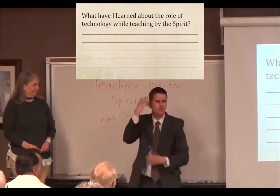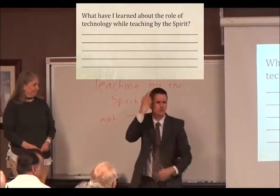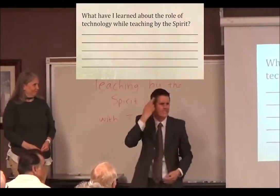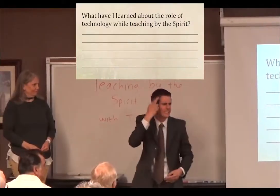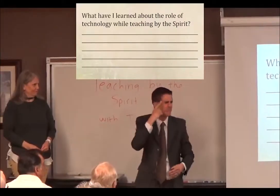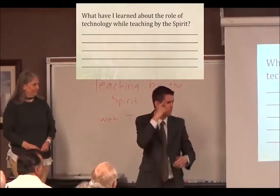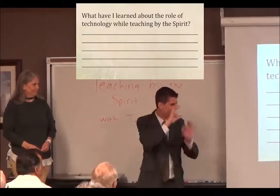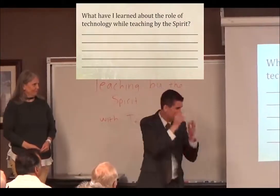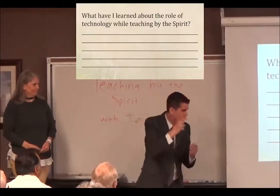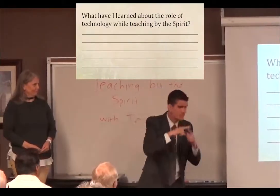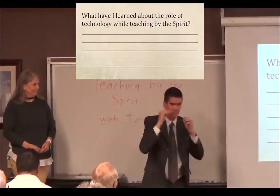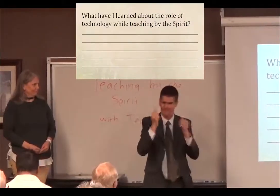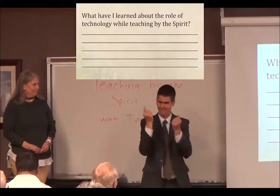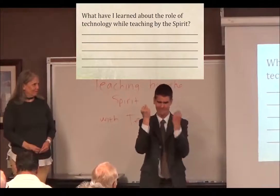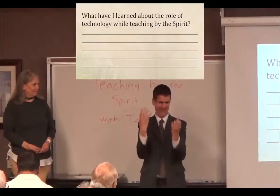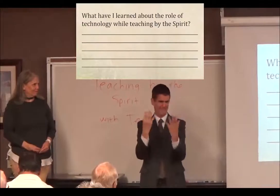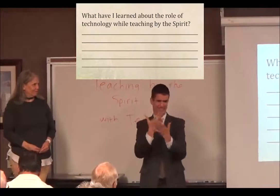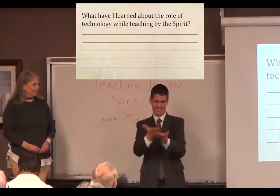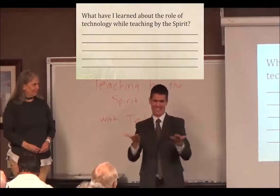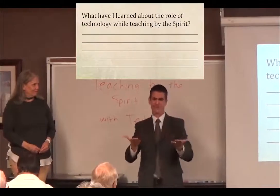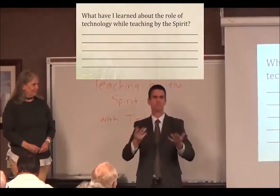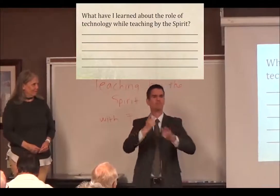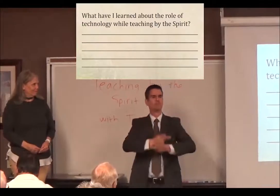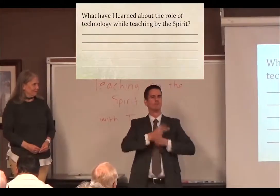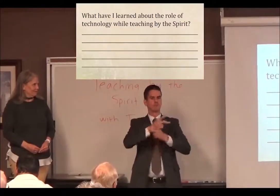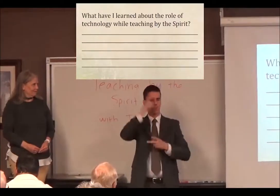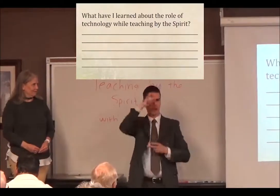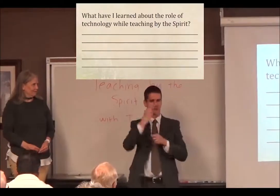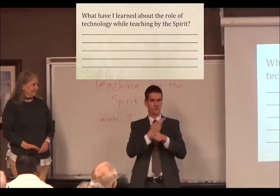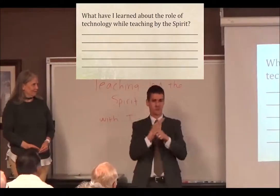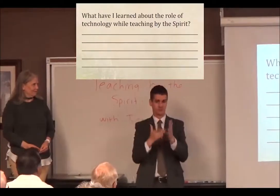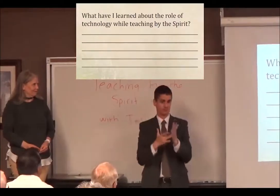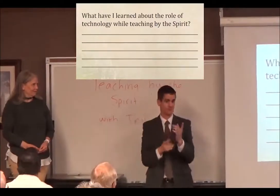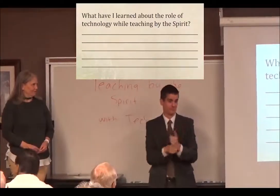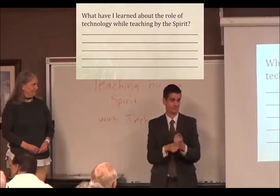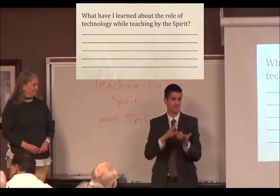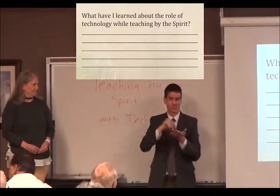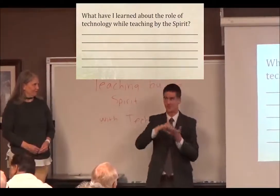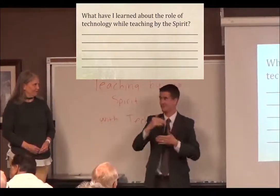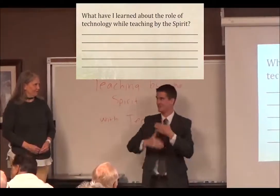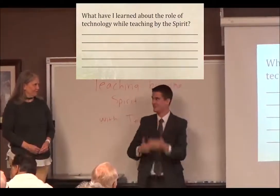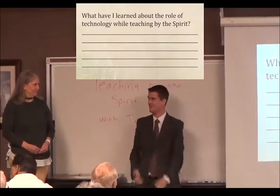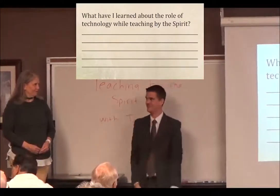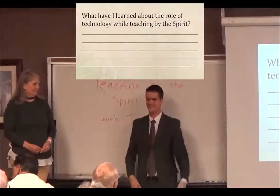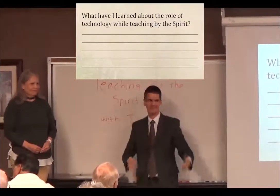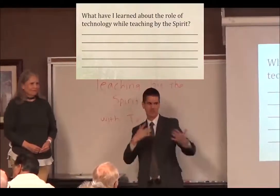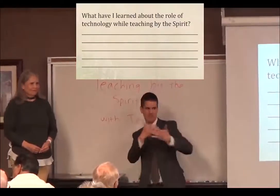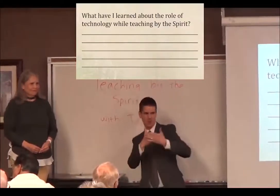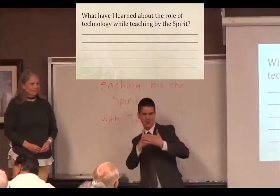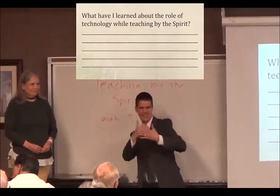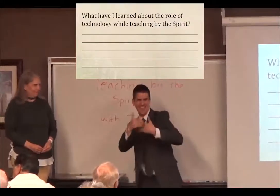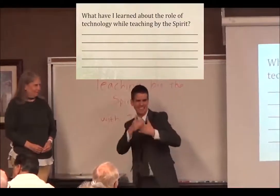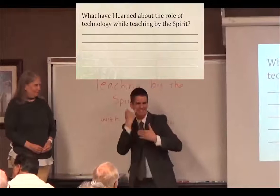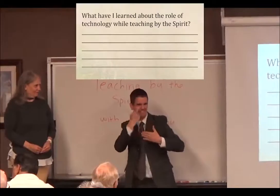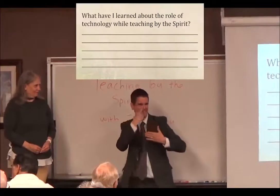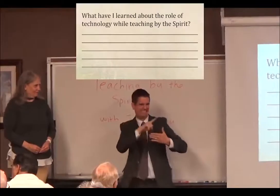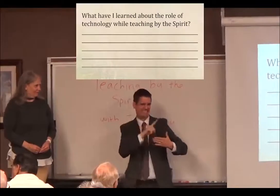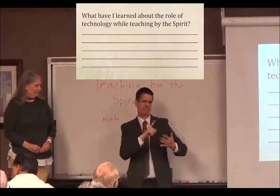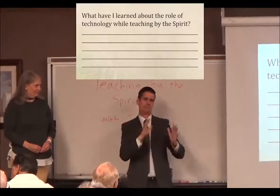I'm grateful. He's given it to us for a reason. There's so many things, but we really have to be careful how we use that technology. We're going to go on to